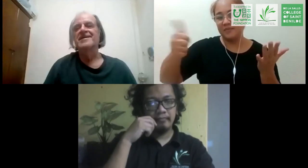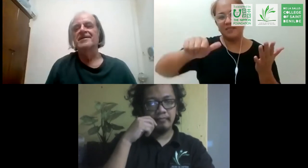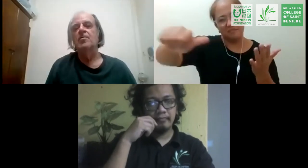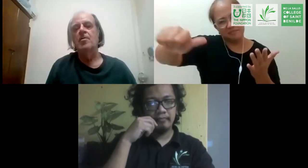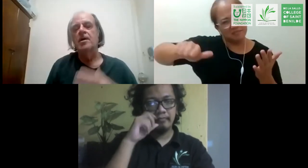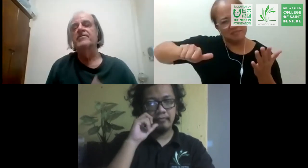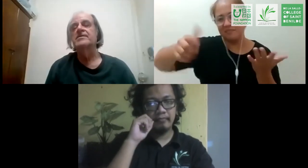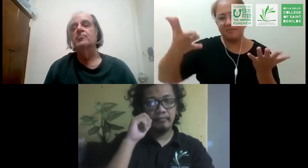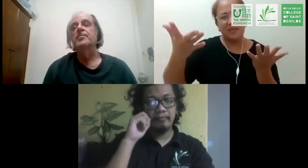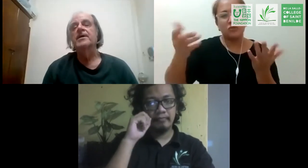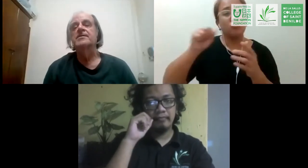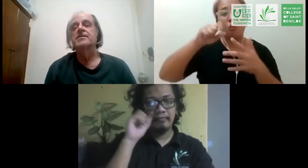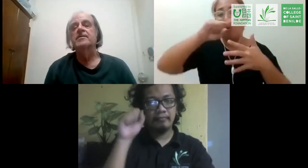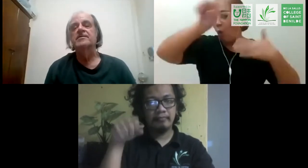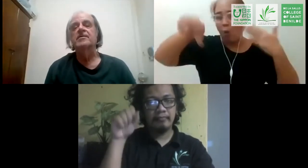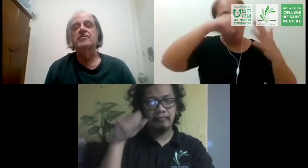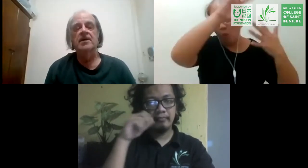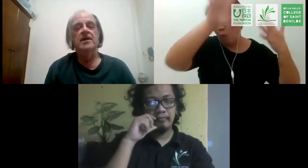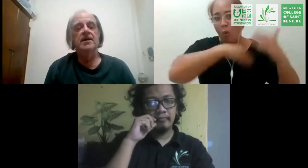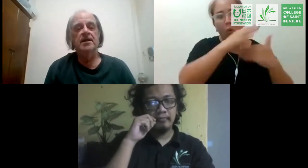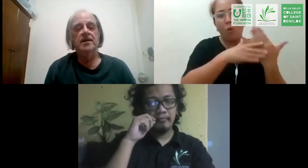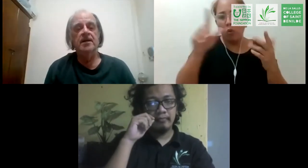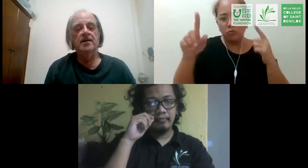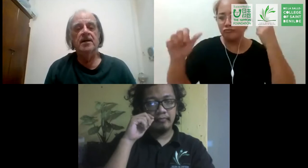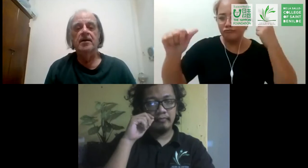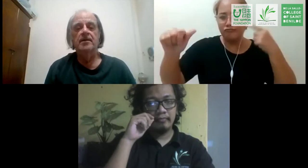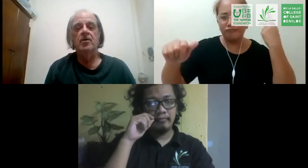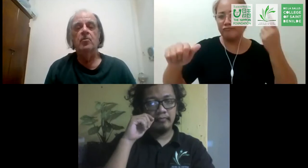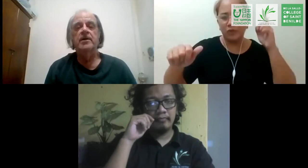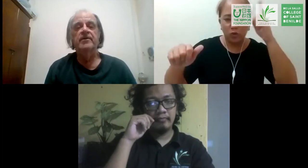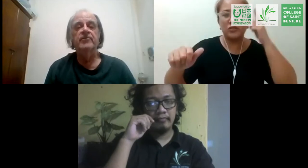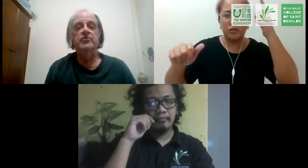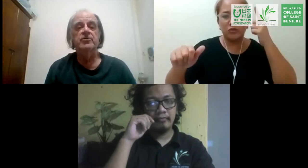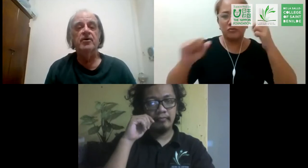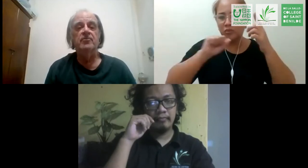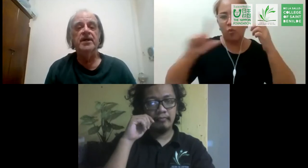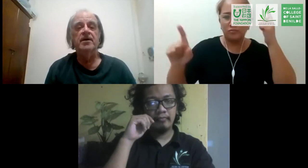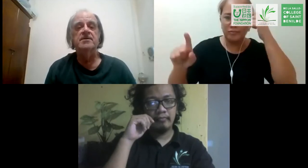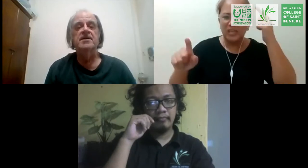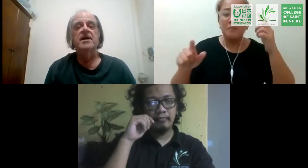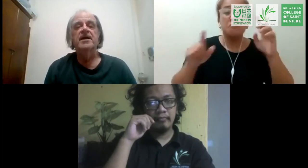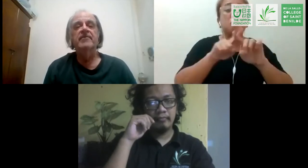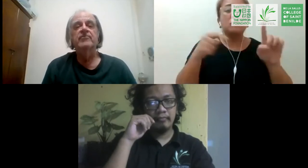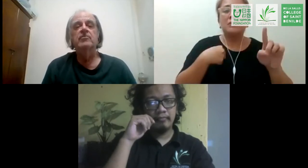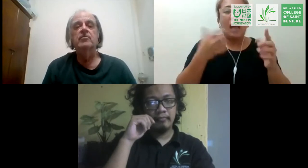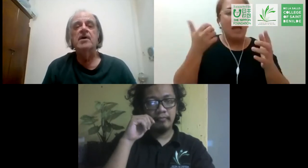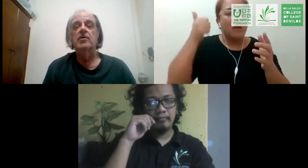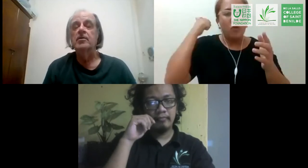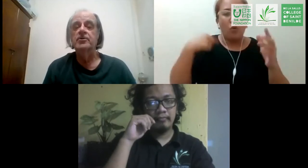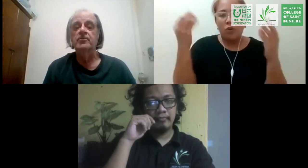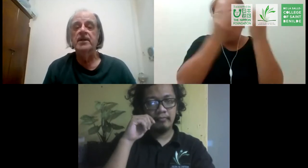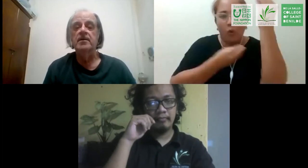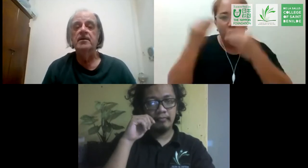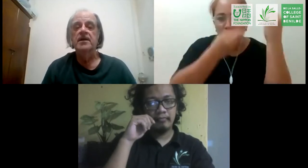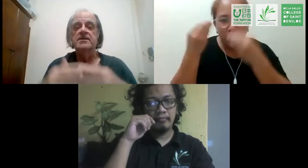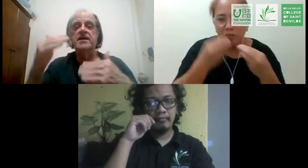this. So all of this will be considered. So yeah, I don't want to confuse you though, because if you try to learn